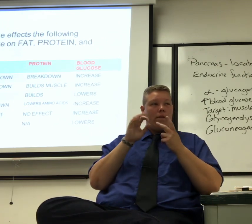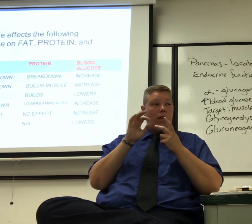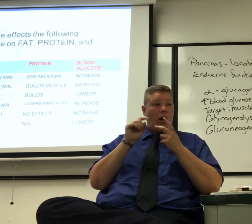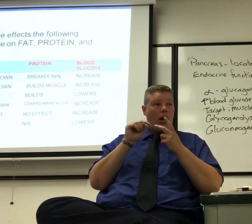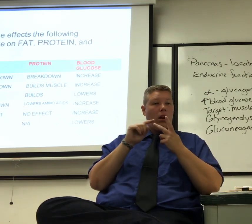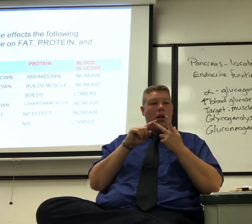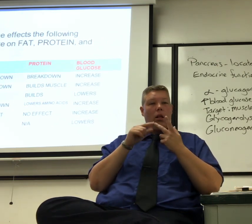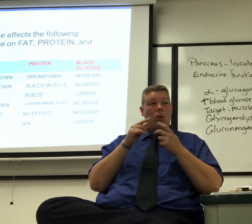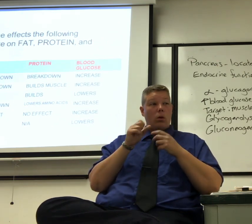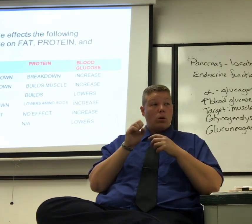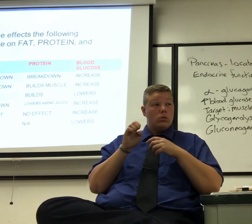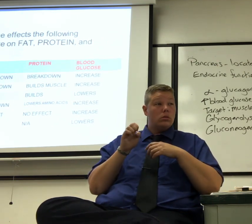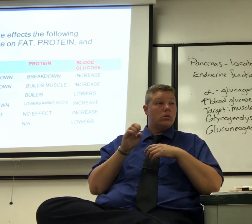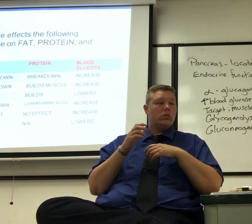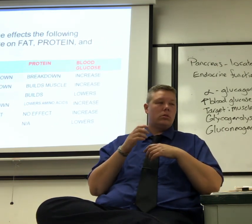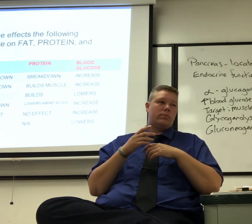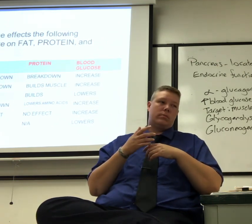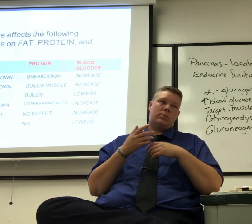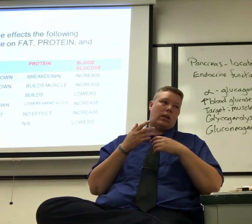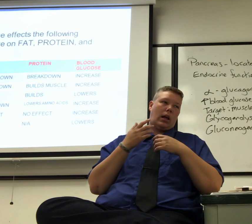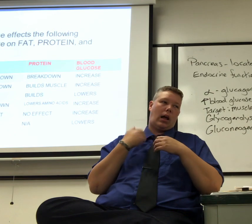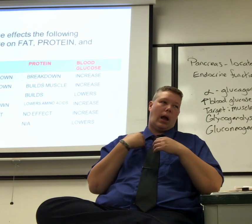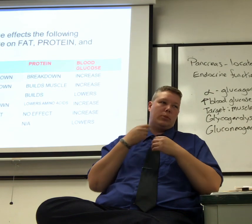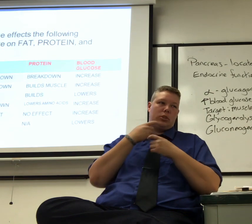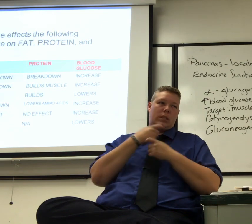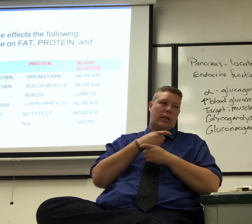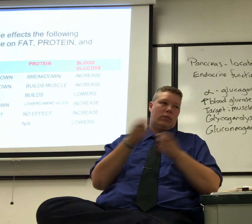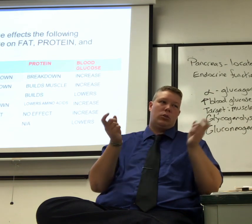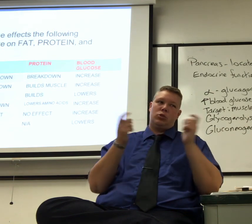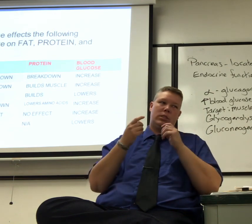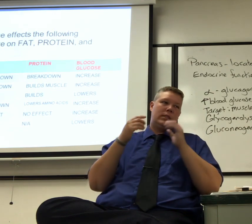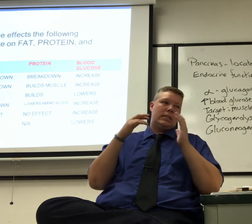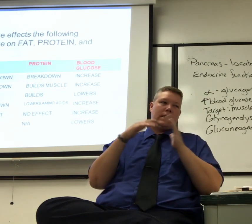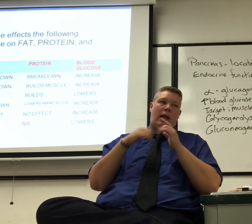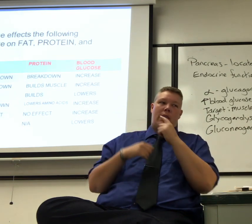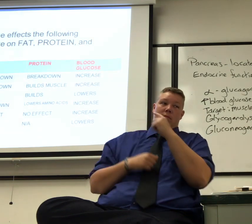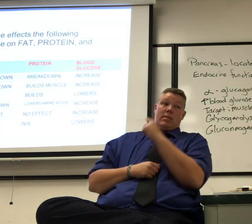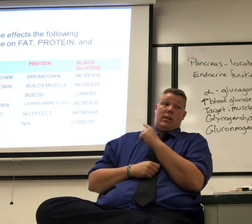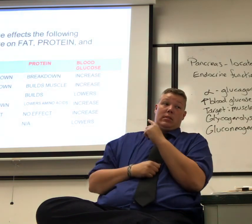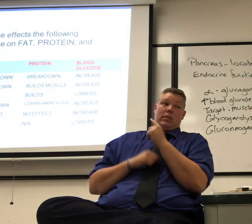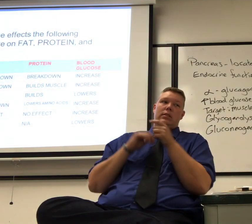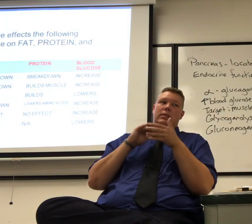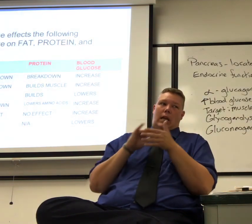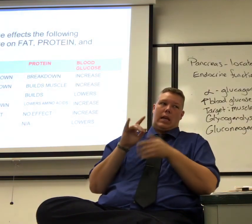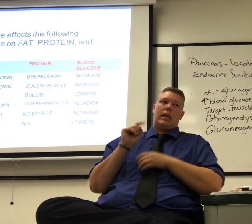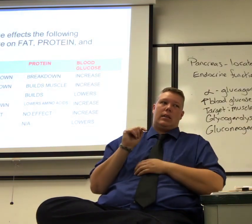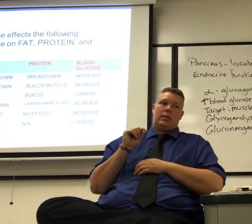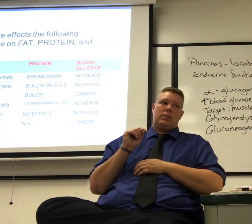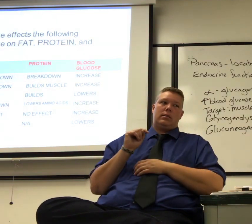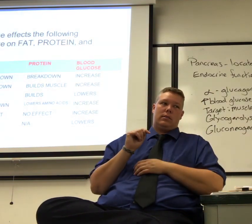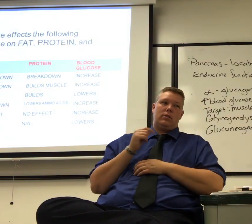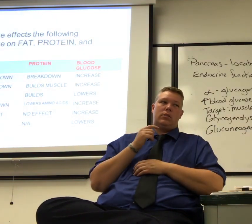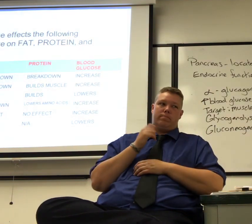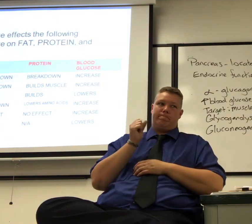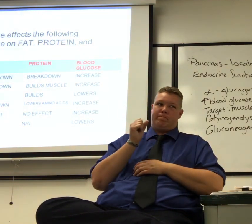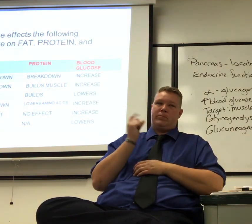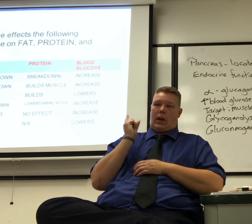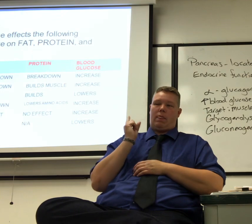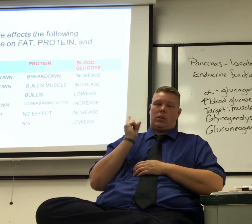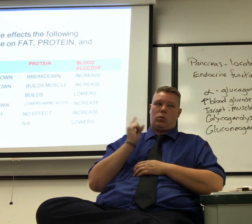hormones and their effect on the nutrients of the body, fat, protein, and glucose, and I just table it out. I'll just give it